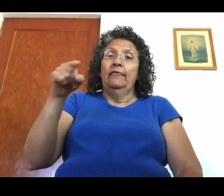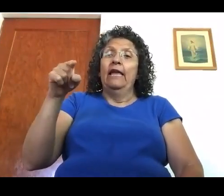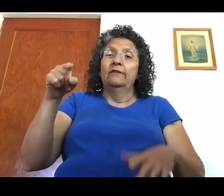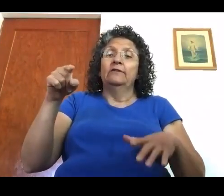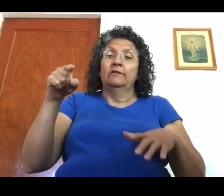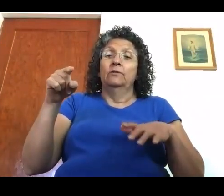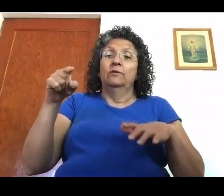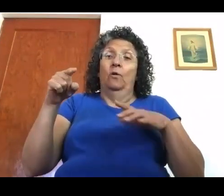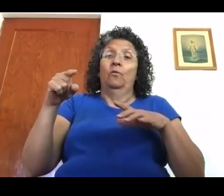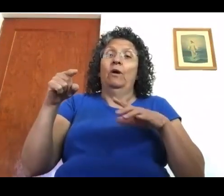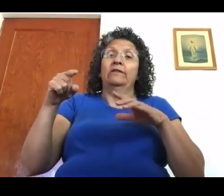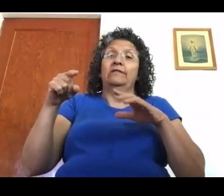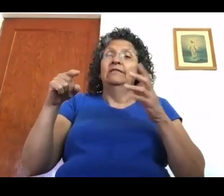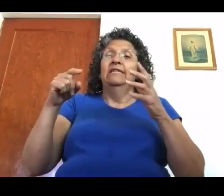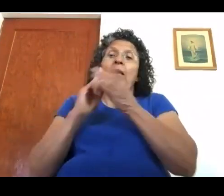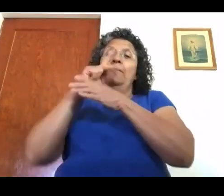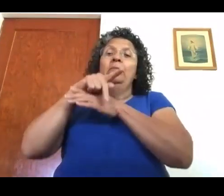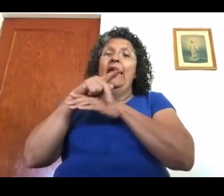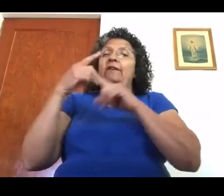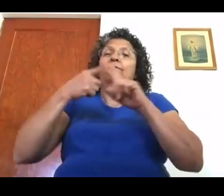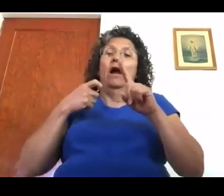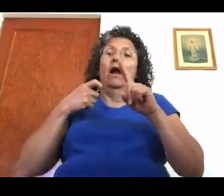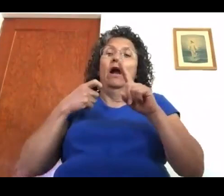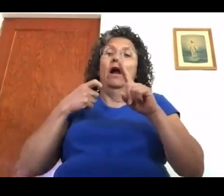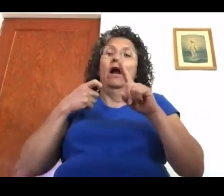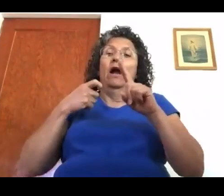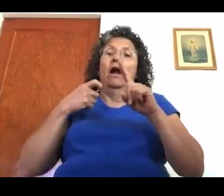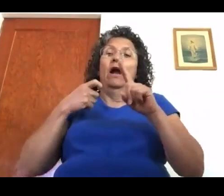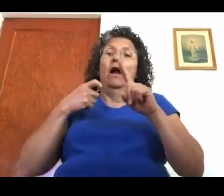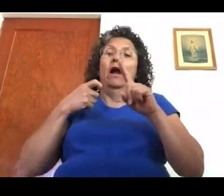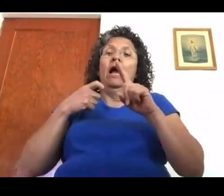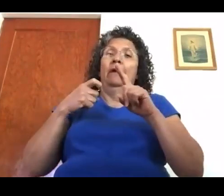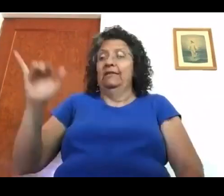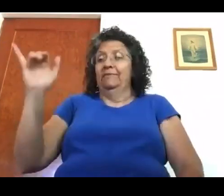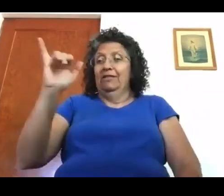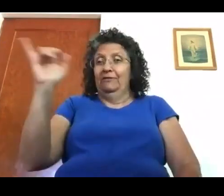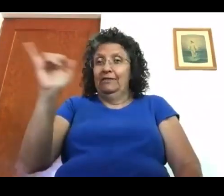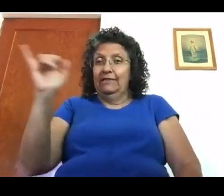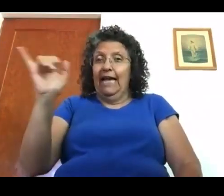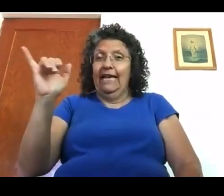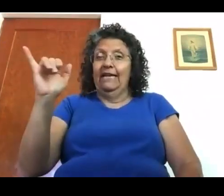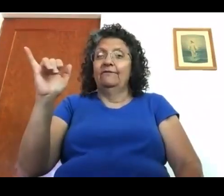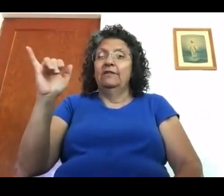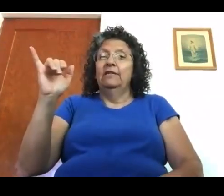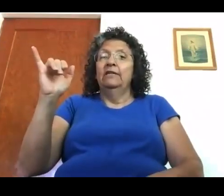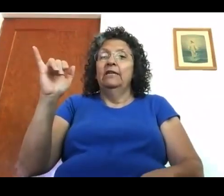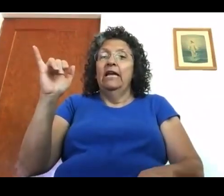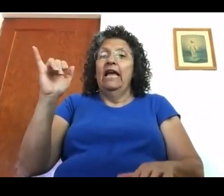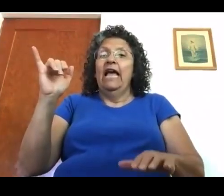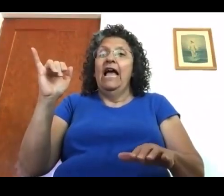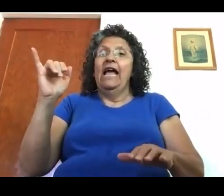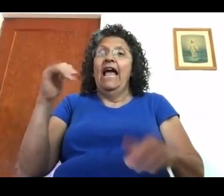These were just blooming this morning, but some of those same branches have flowers that are all dried